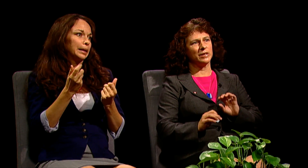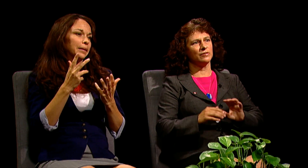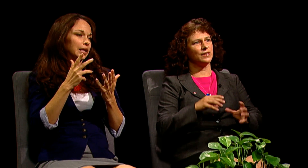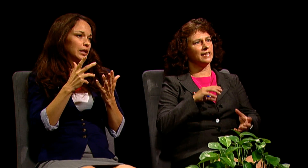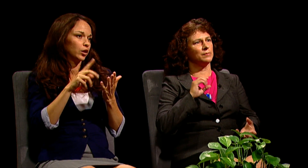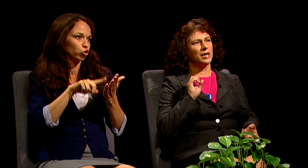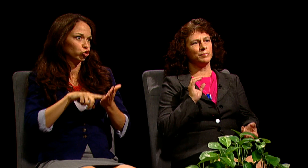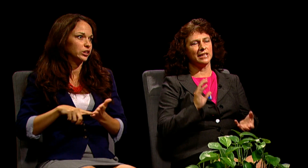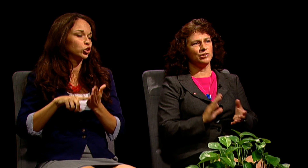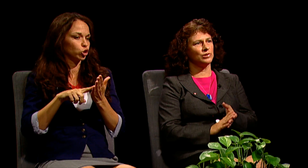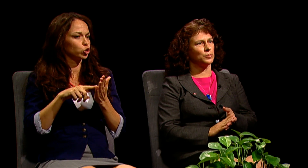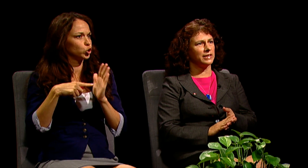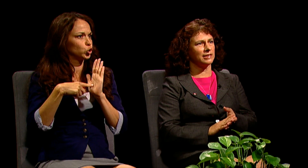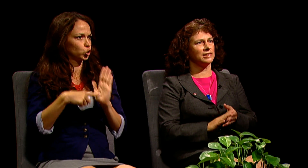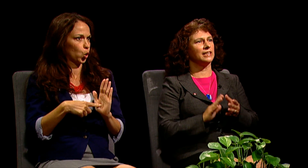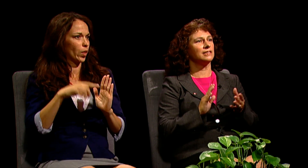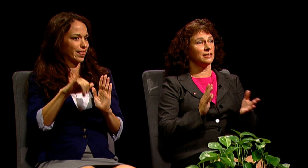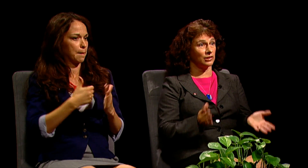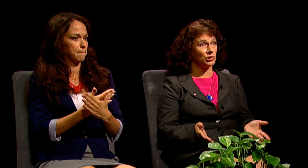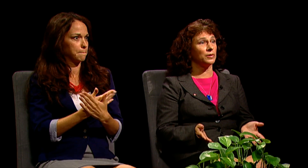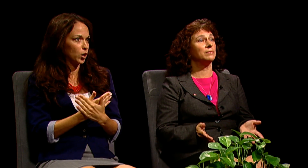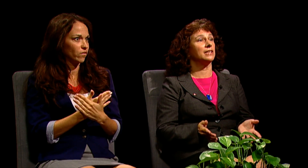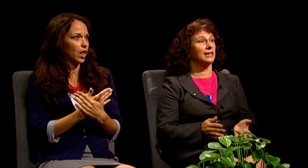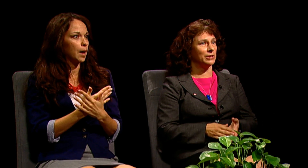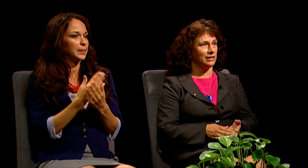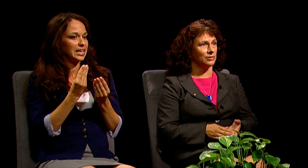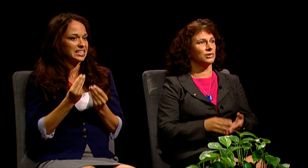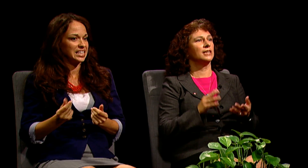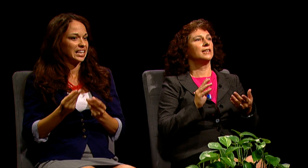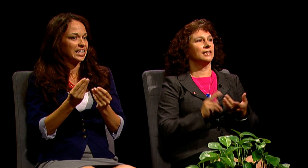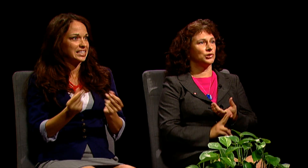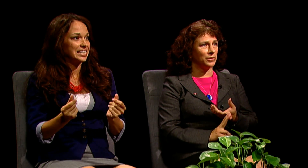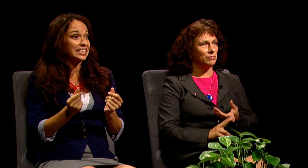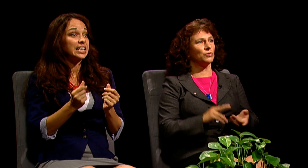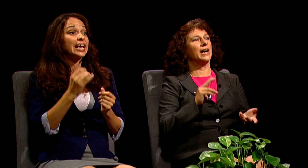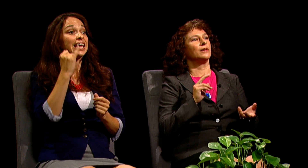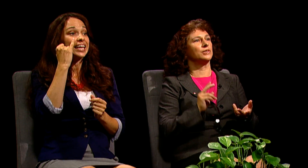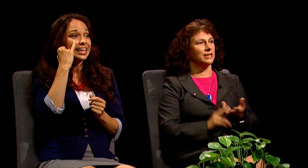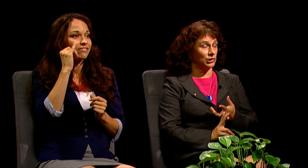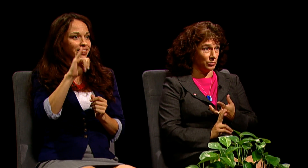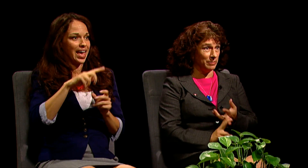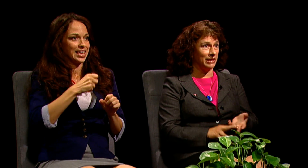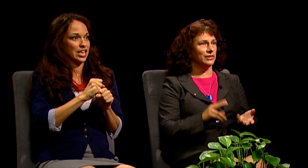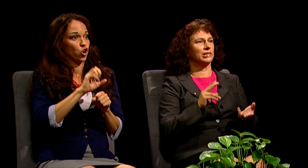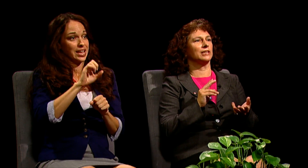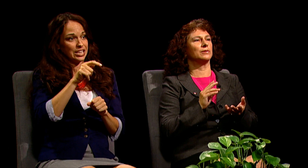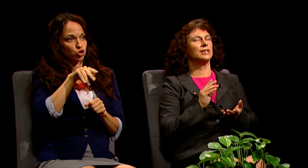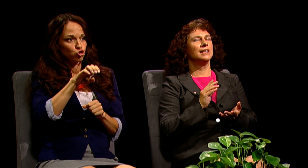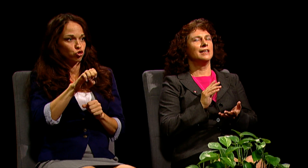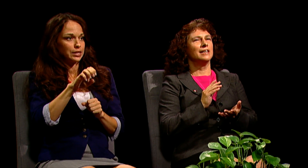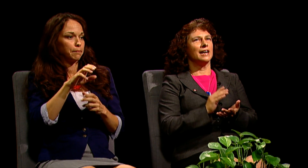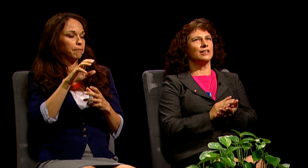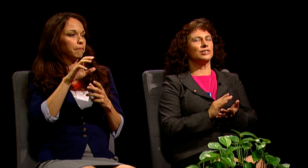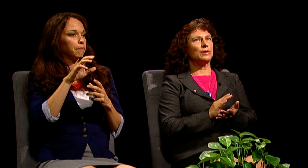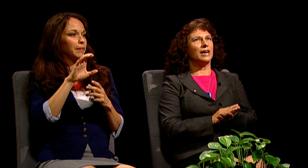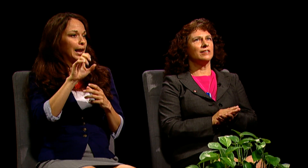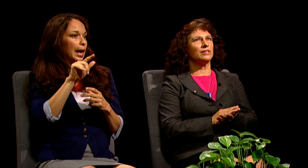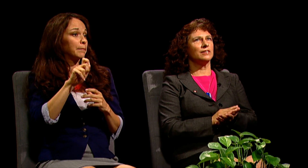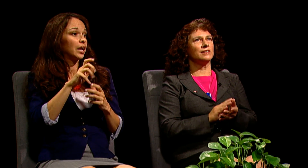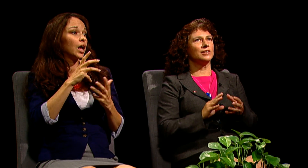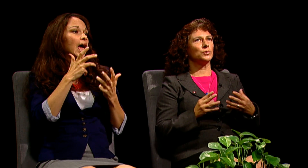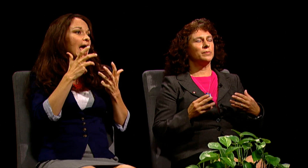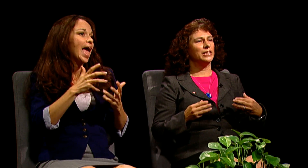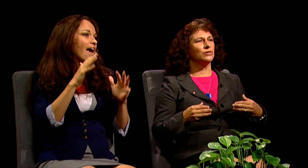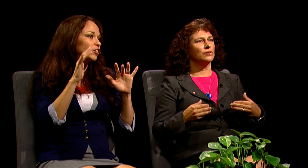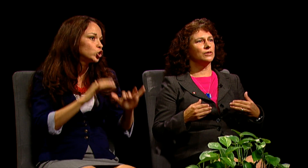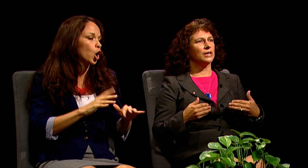that this butterfly, the populations went extinct in extreme climate years, extreme drought, extreme heavy snow. And so I